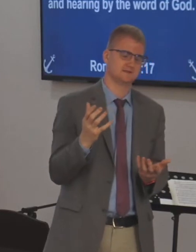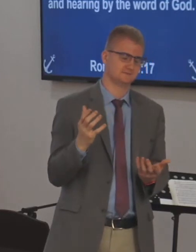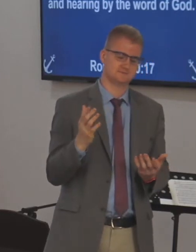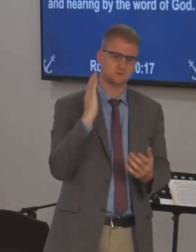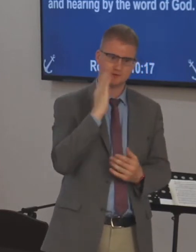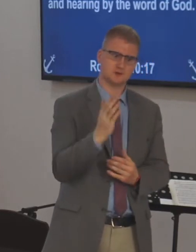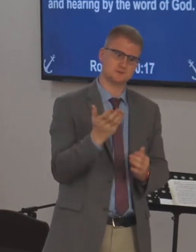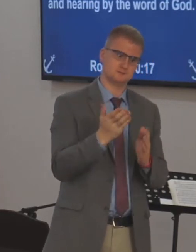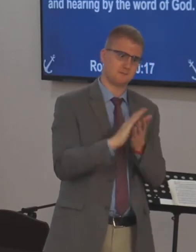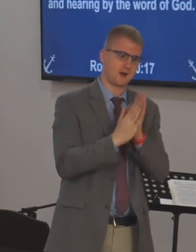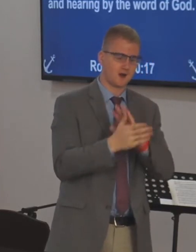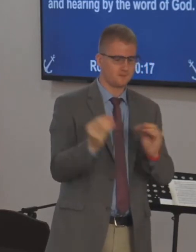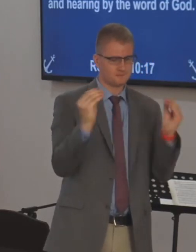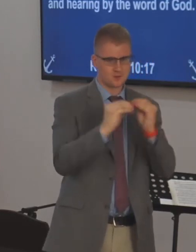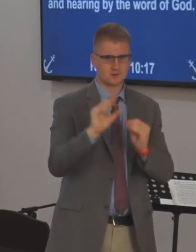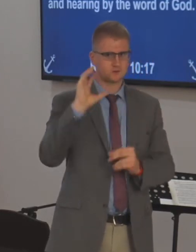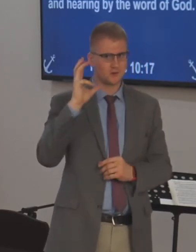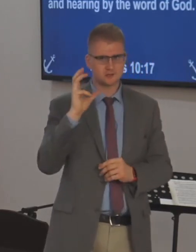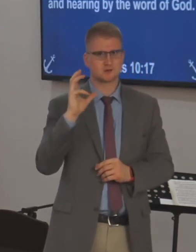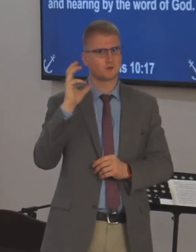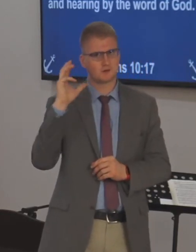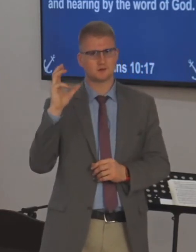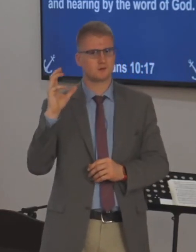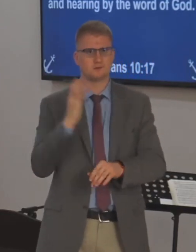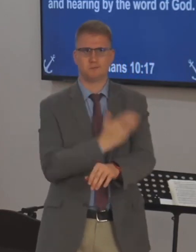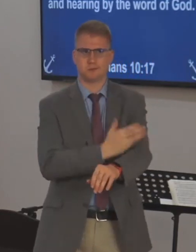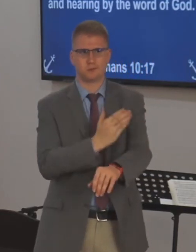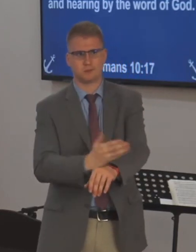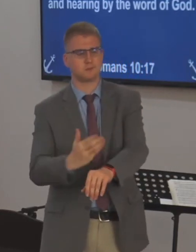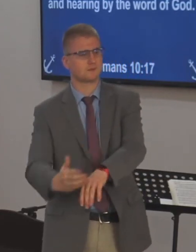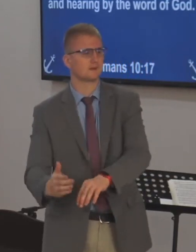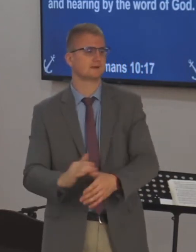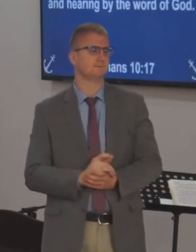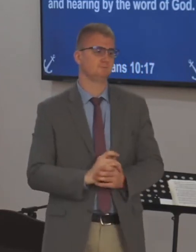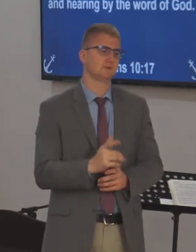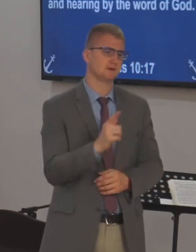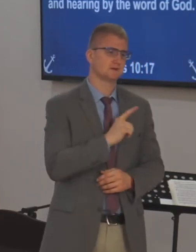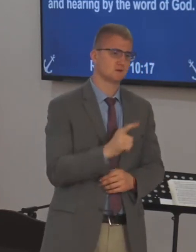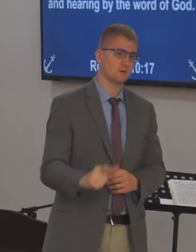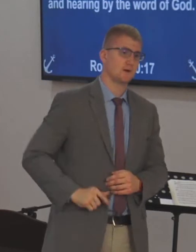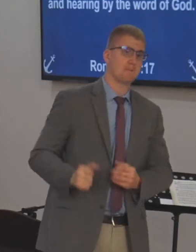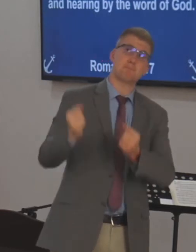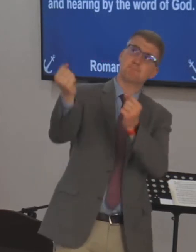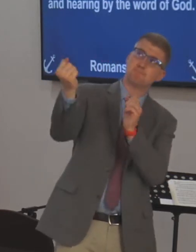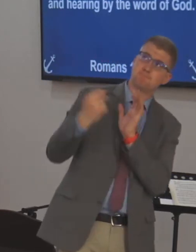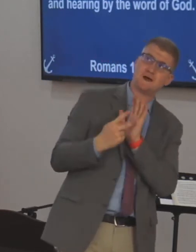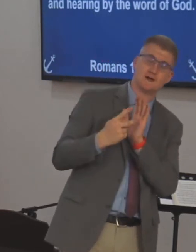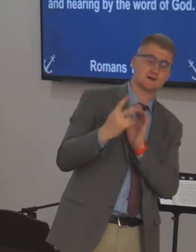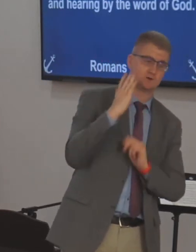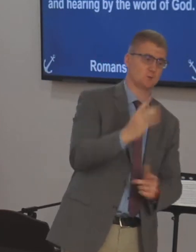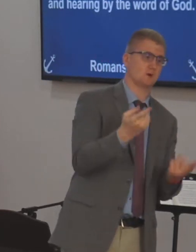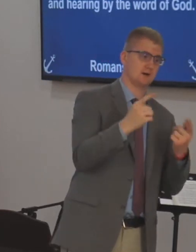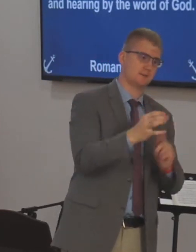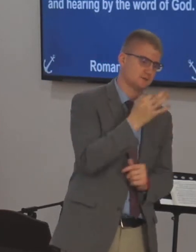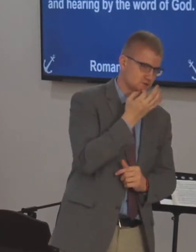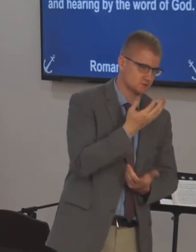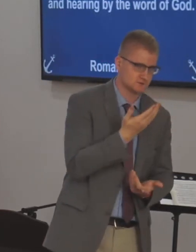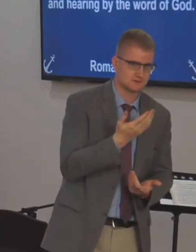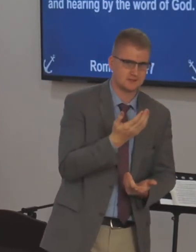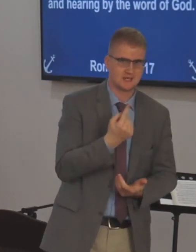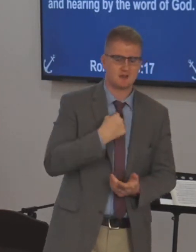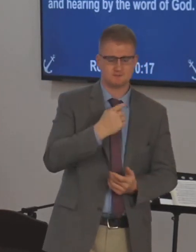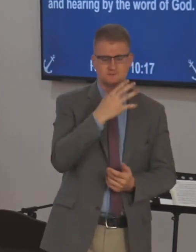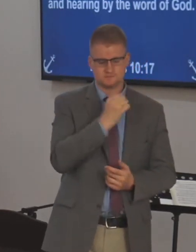if there's ever going to be a big revival before the Lord's return is imminent. I'm 77 years